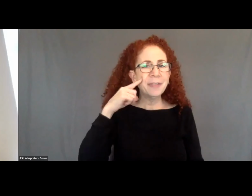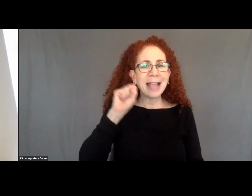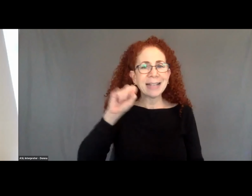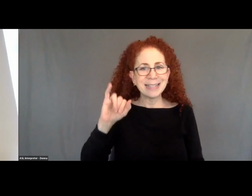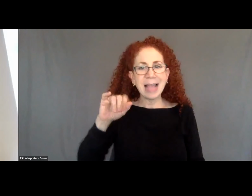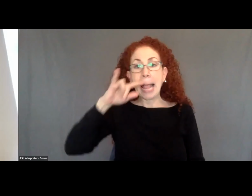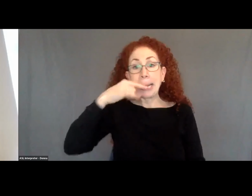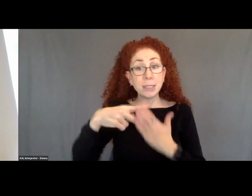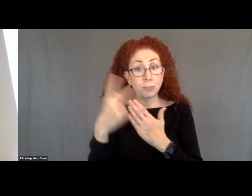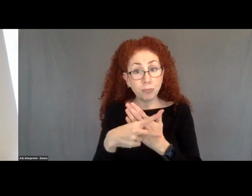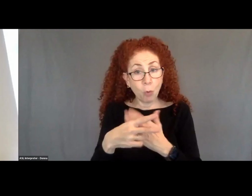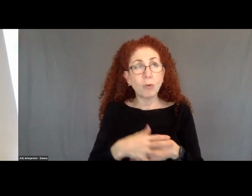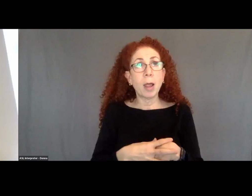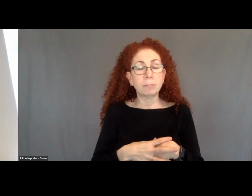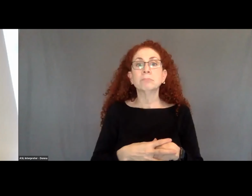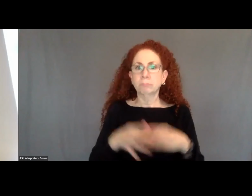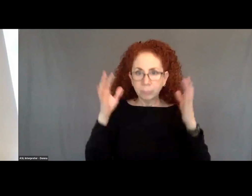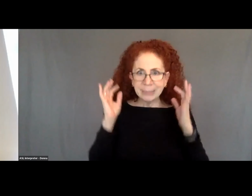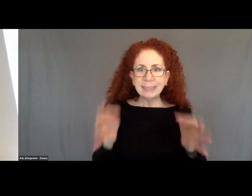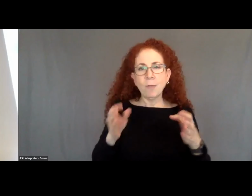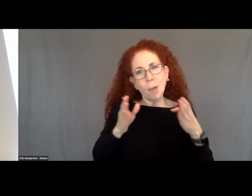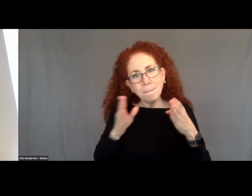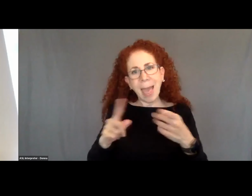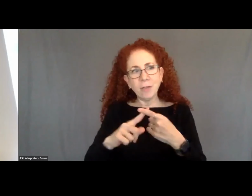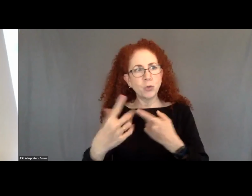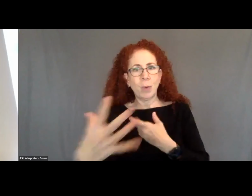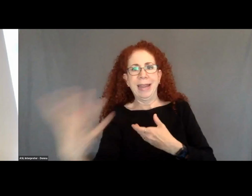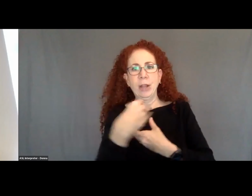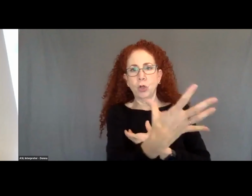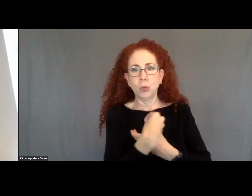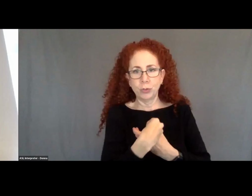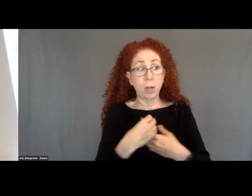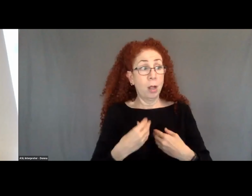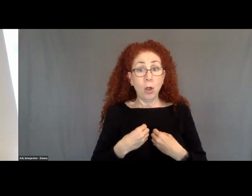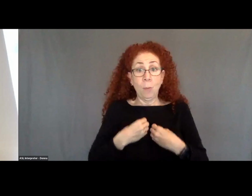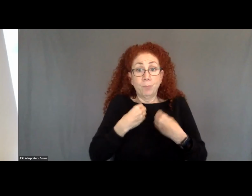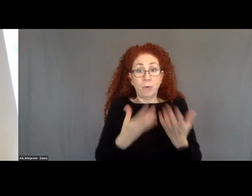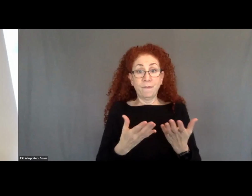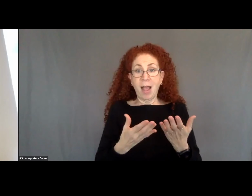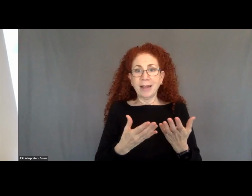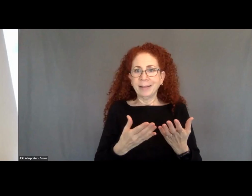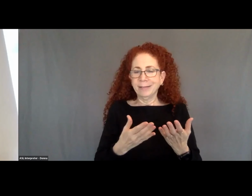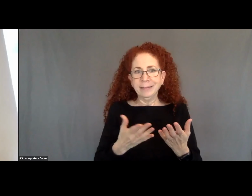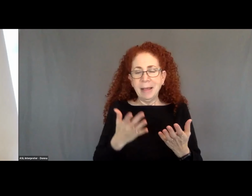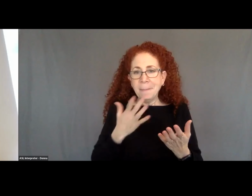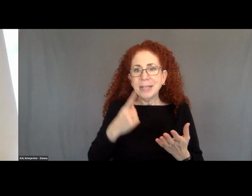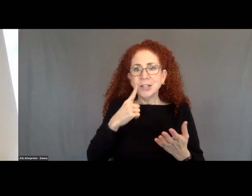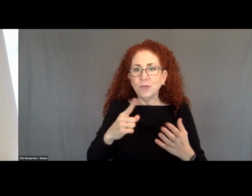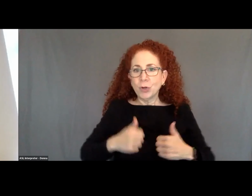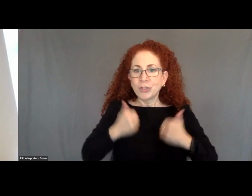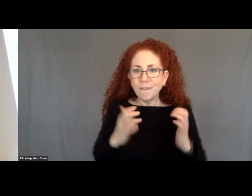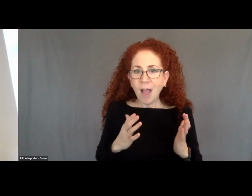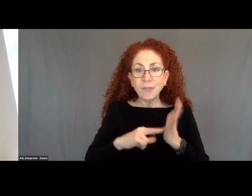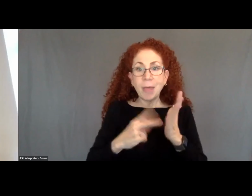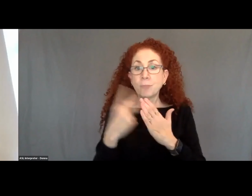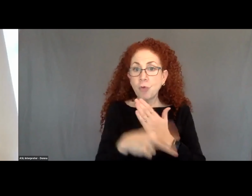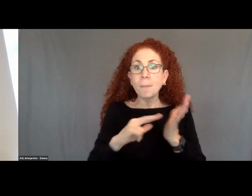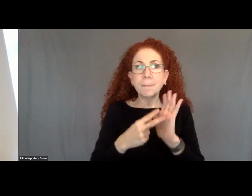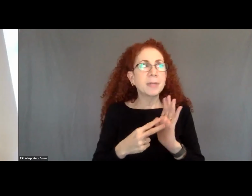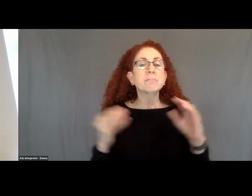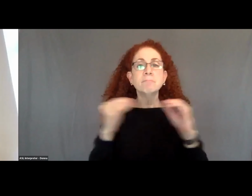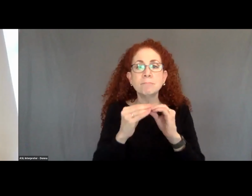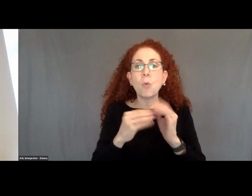program absolutely was a path towards inclusion. By providing the bare means of survival, this program increased the chances that vulnerable